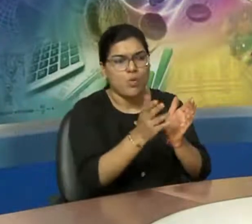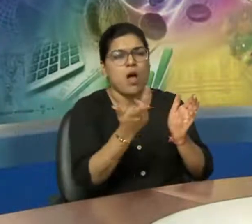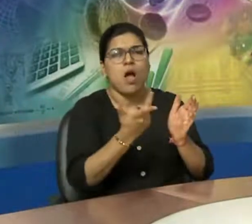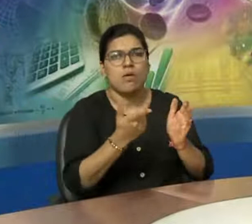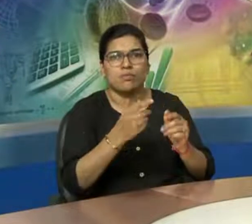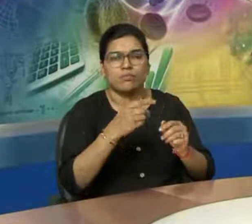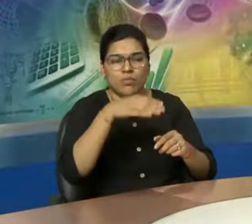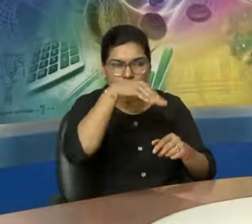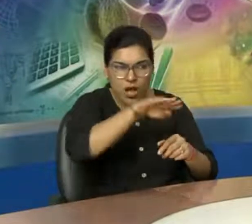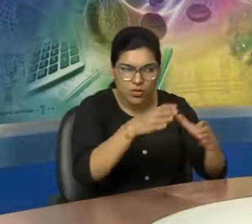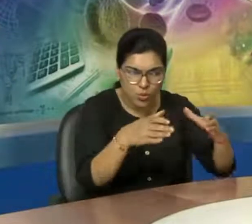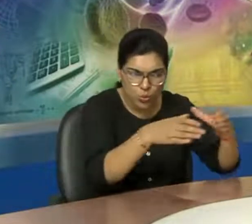an area